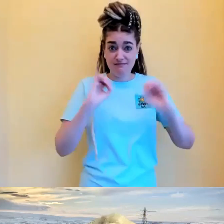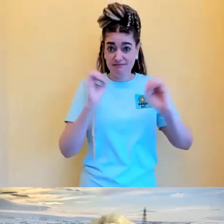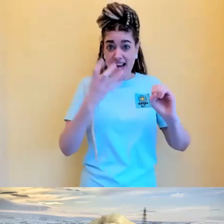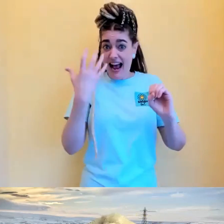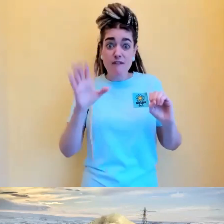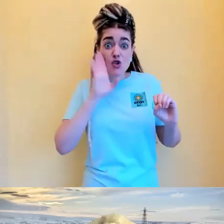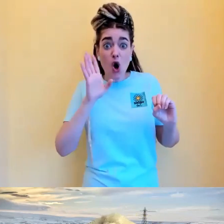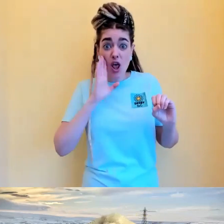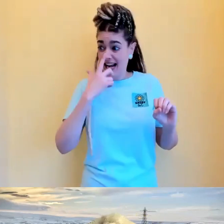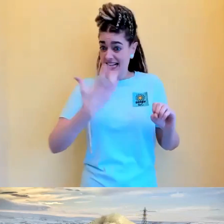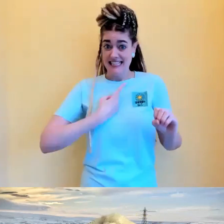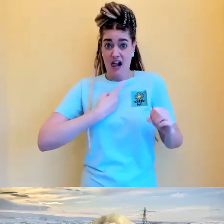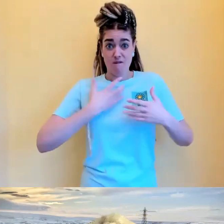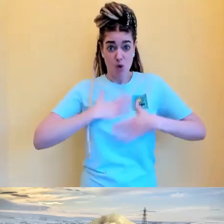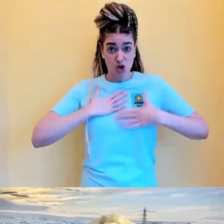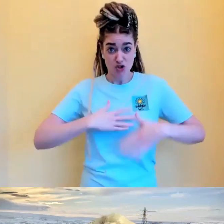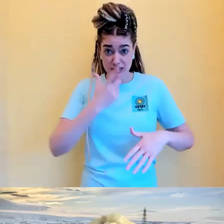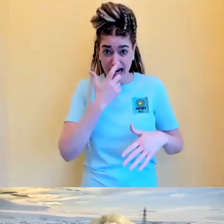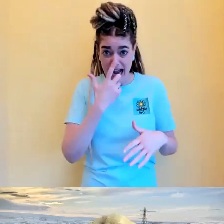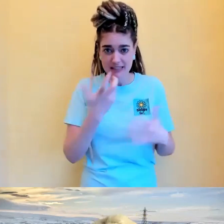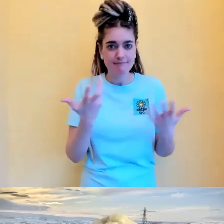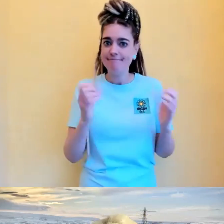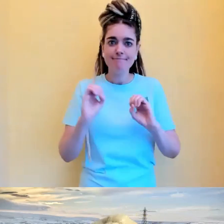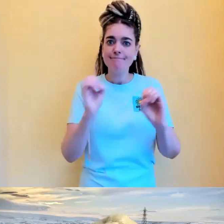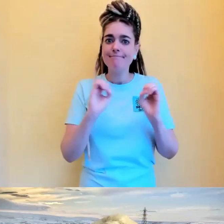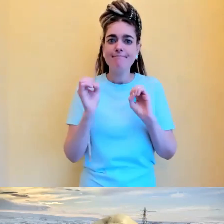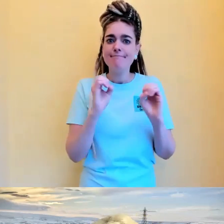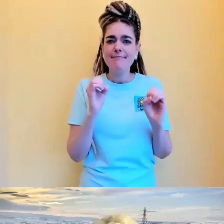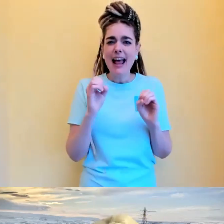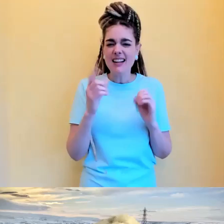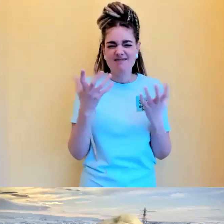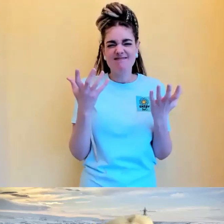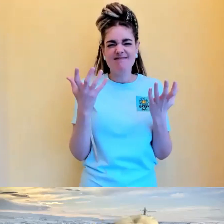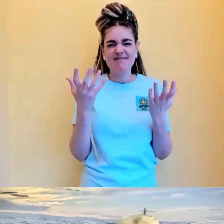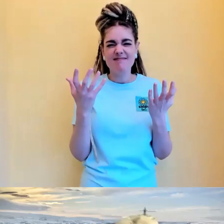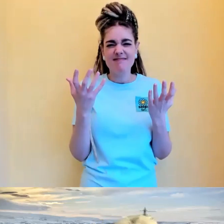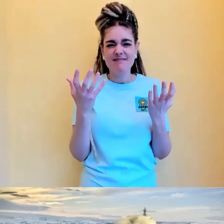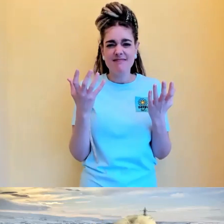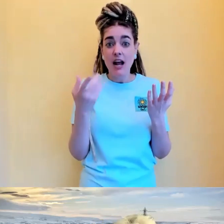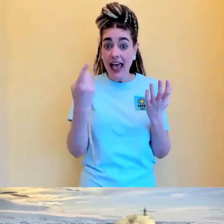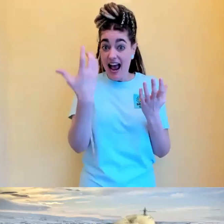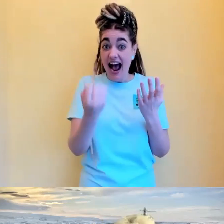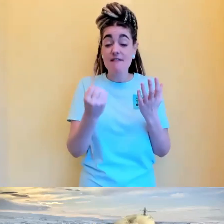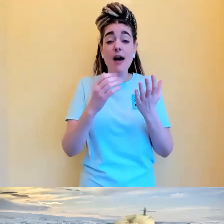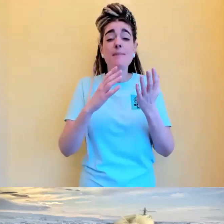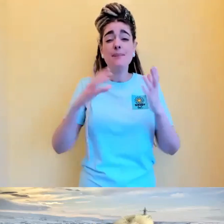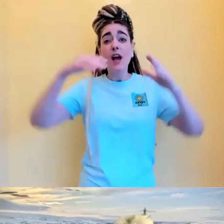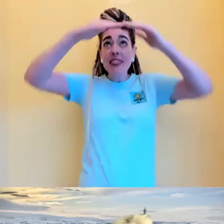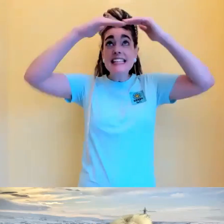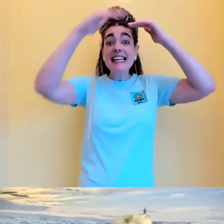mat? No. These little things, ceiling hoist. Do they have a hoist so you can get in and